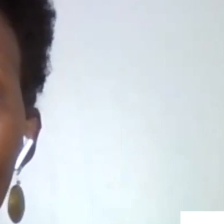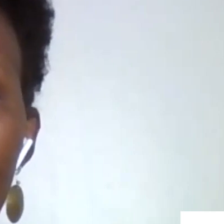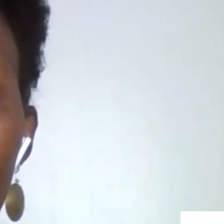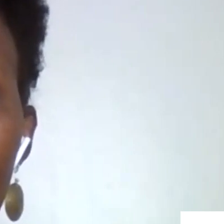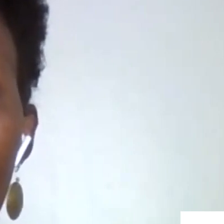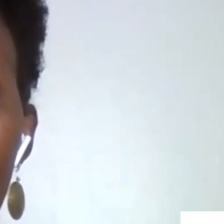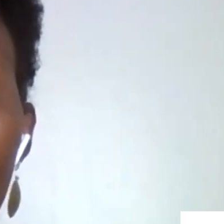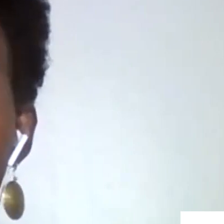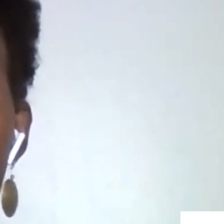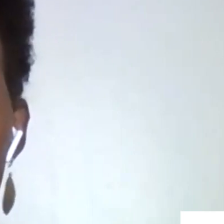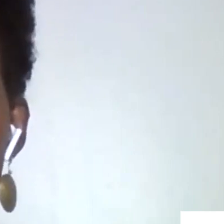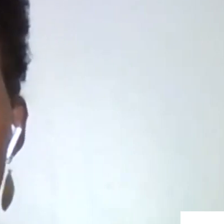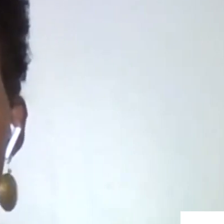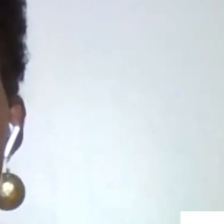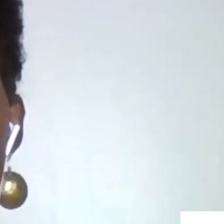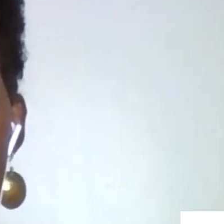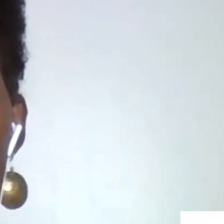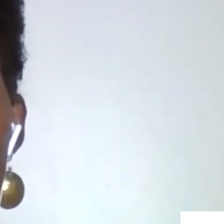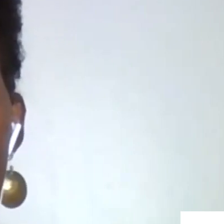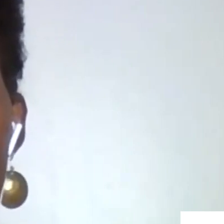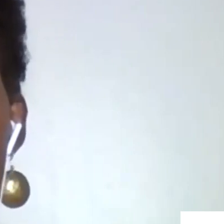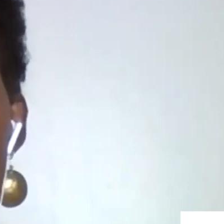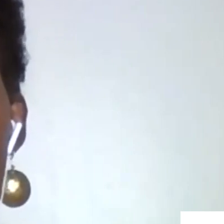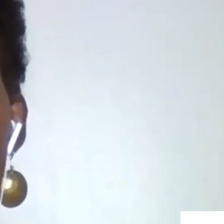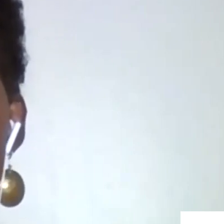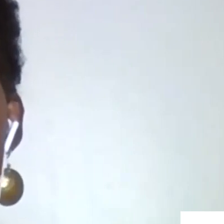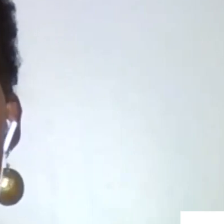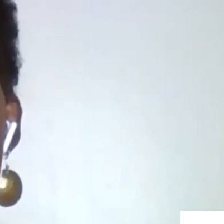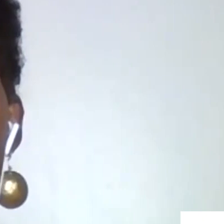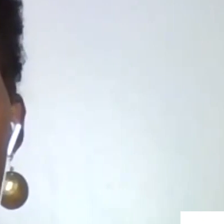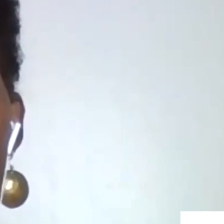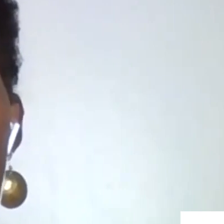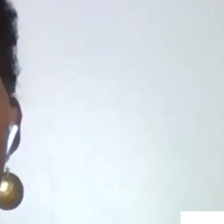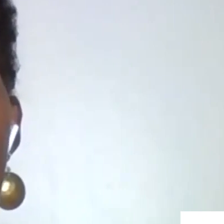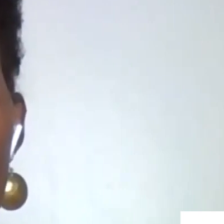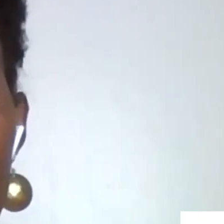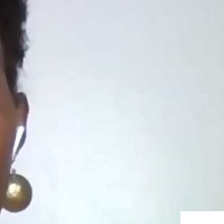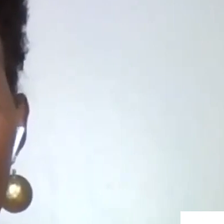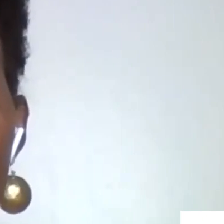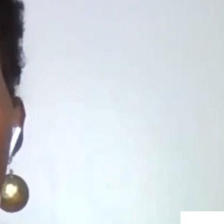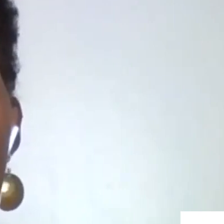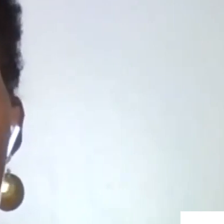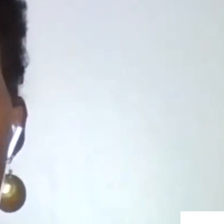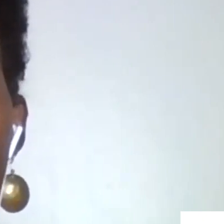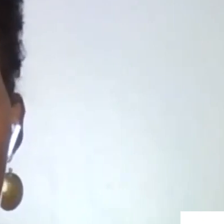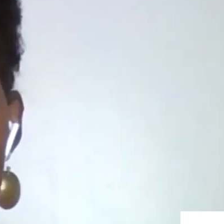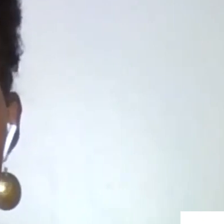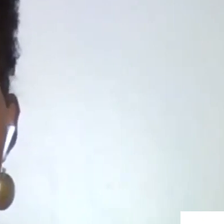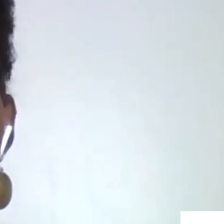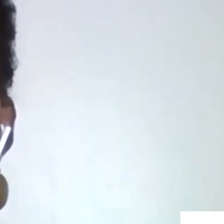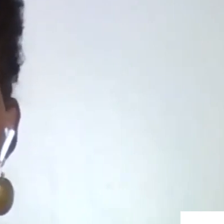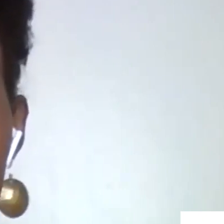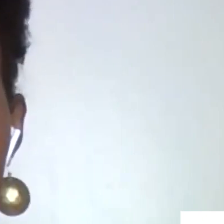or private, whatever it is you want to do on a piece of land, please speak to Balcon Housing. I am